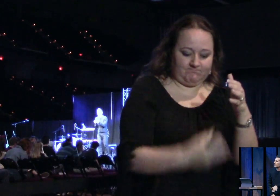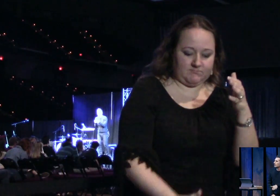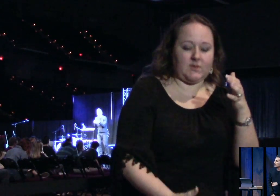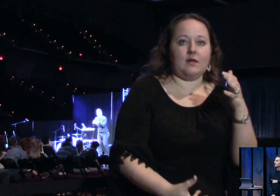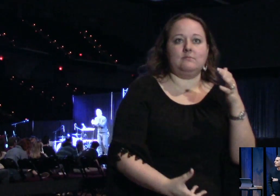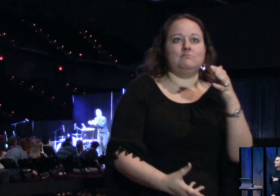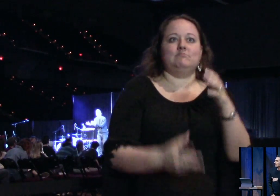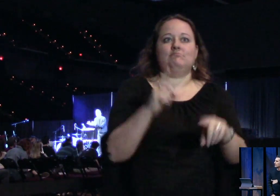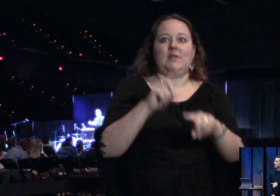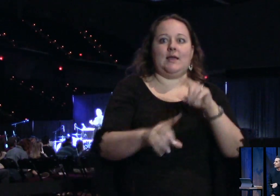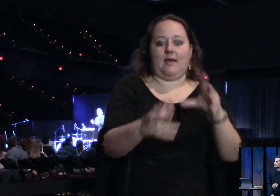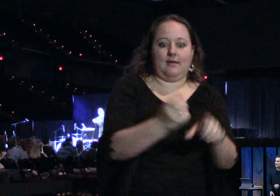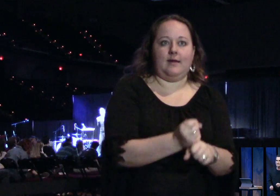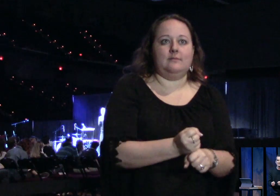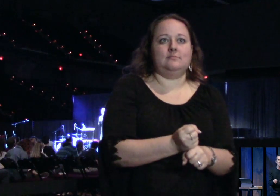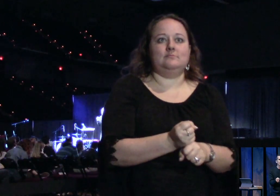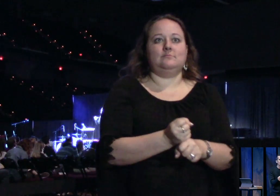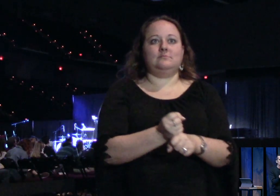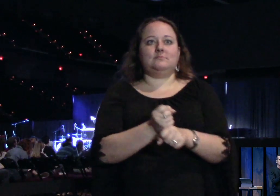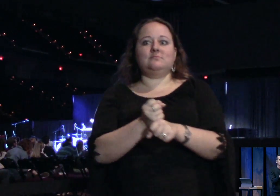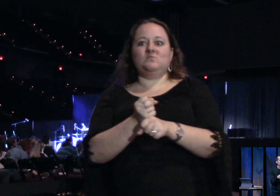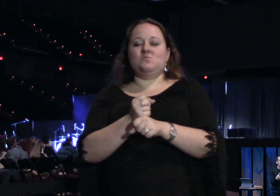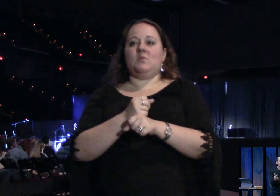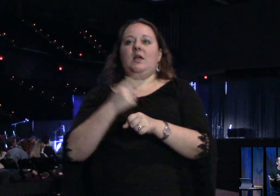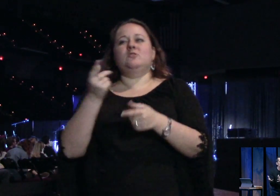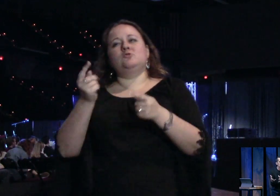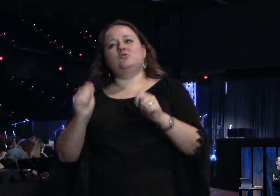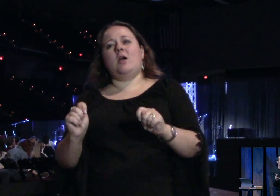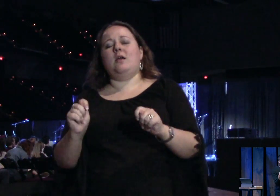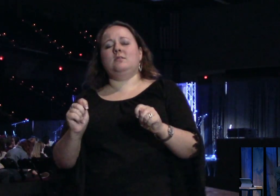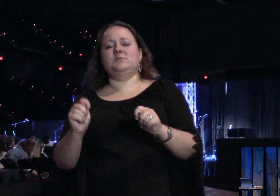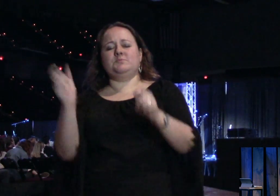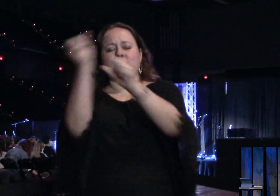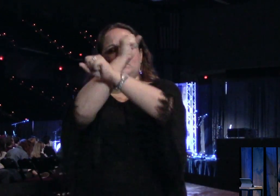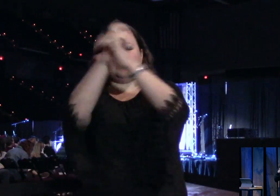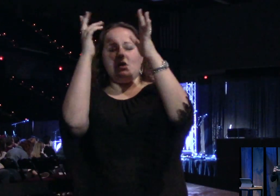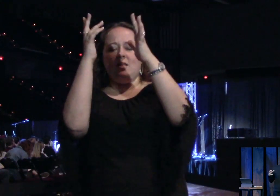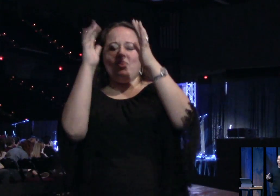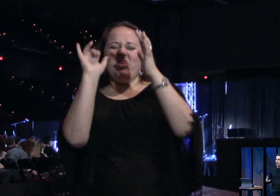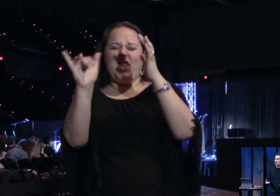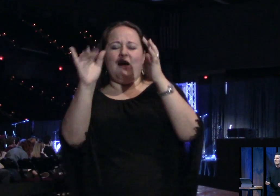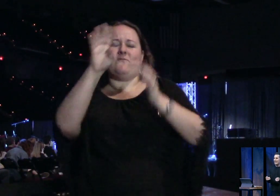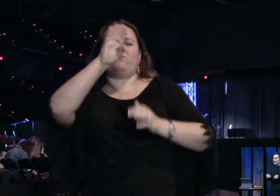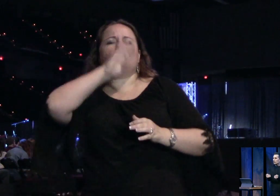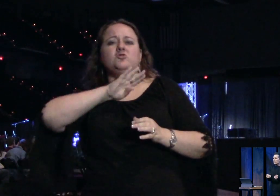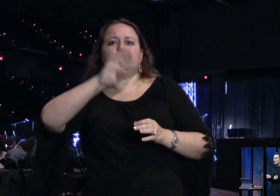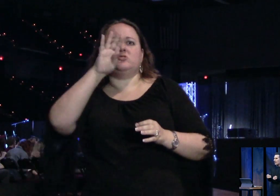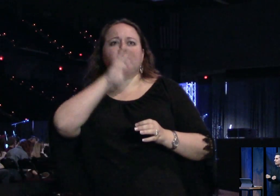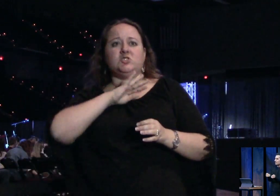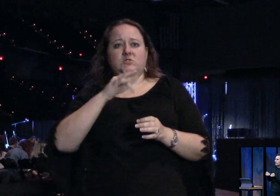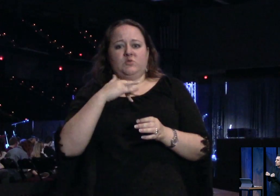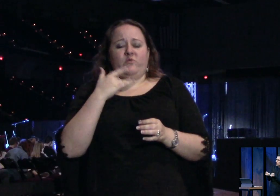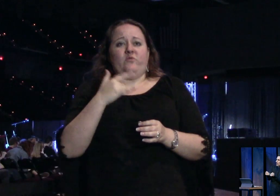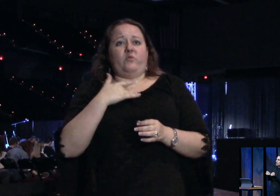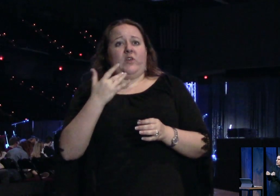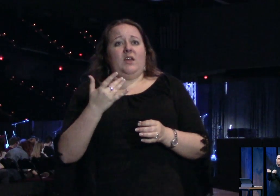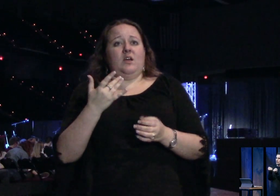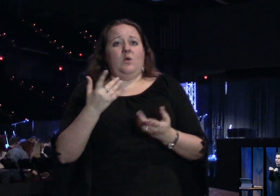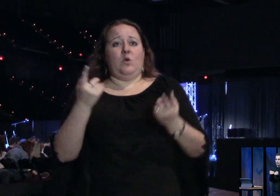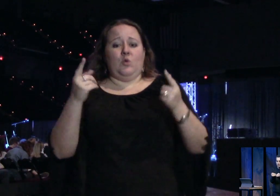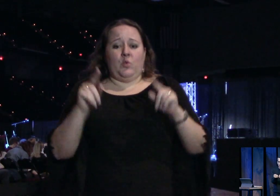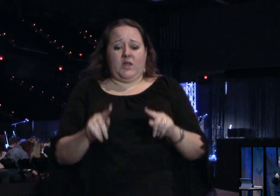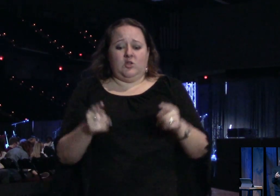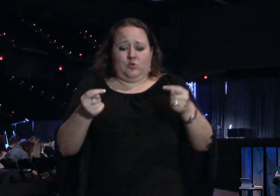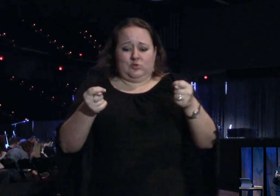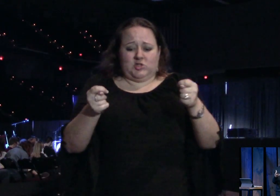and gone the next. It's elusive. Imagine try and enter into that frustration that